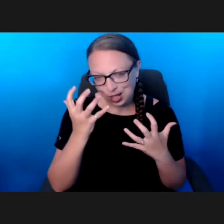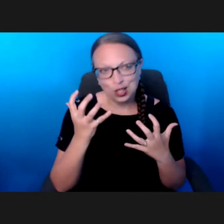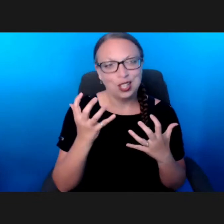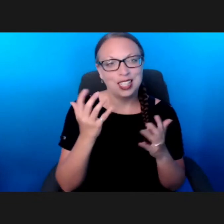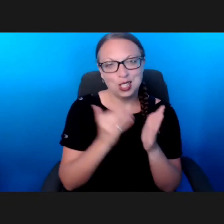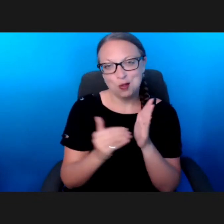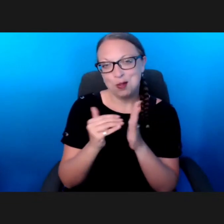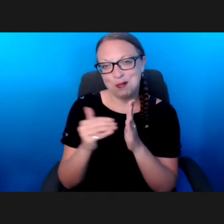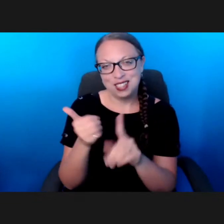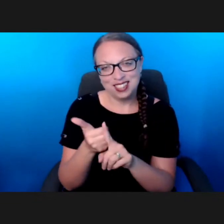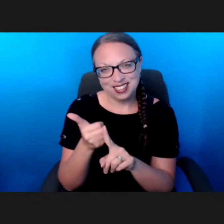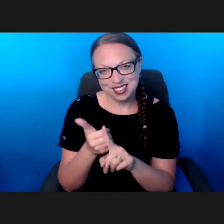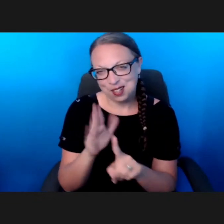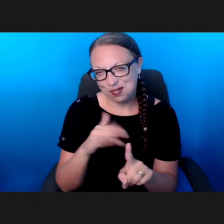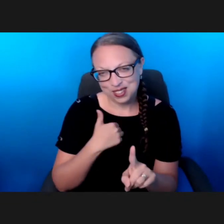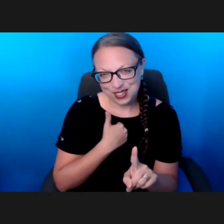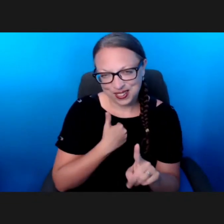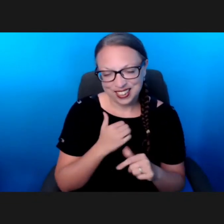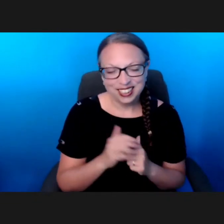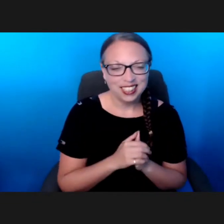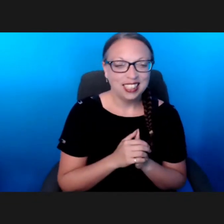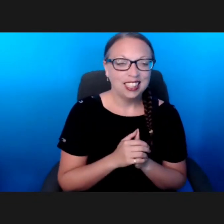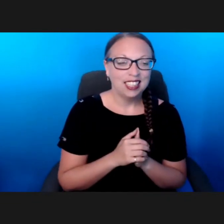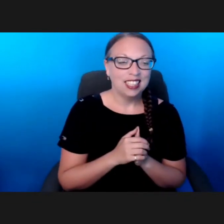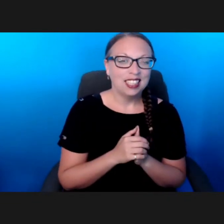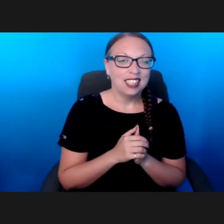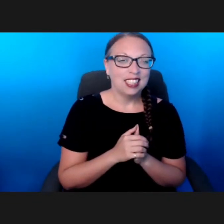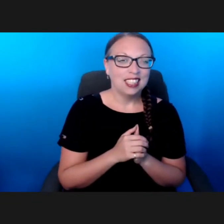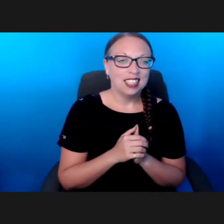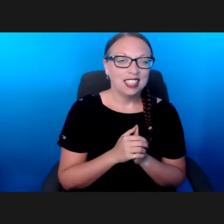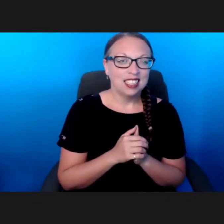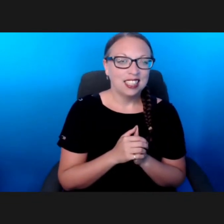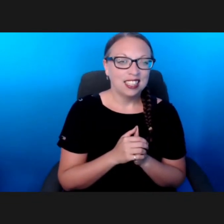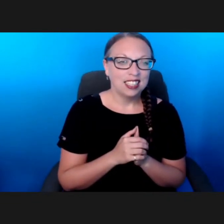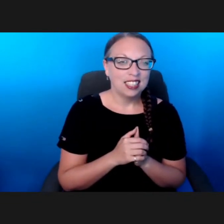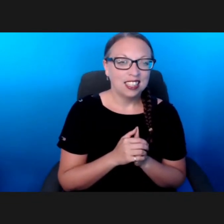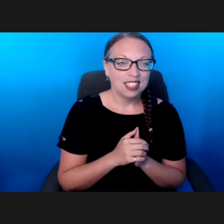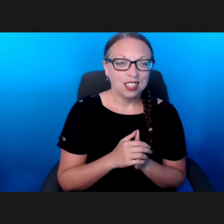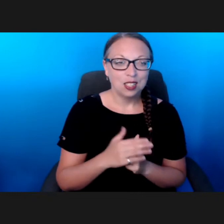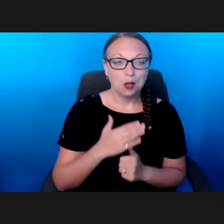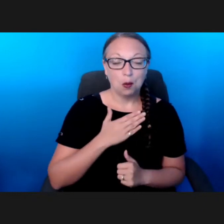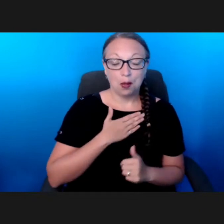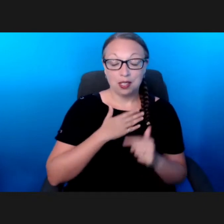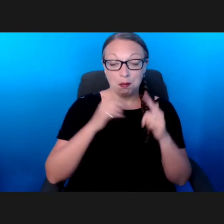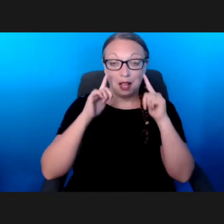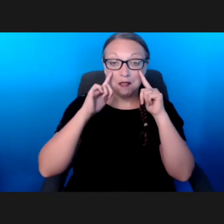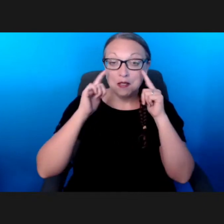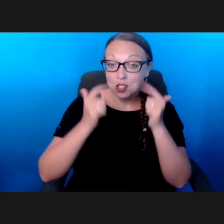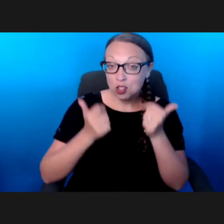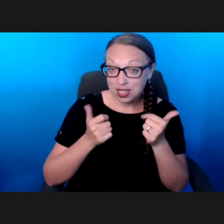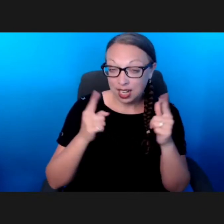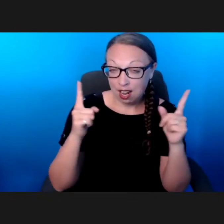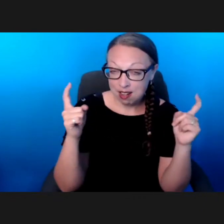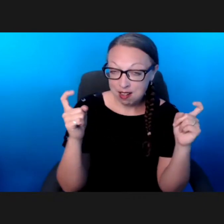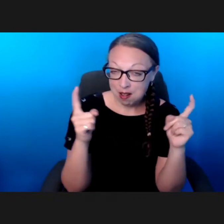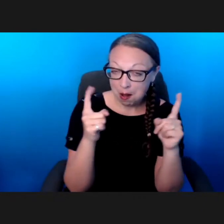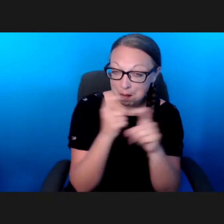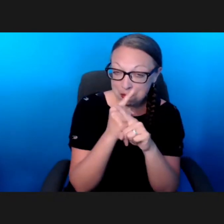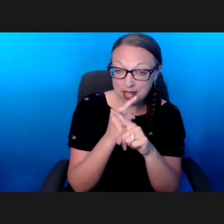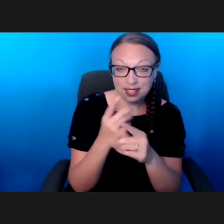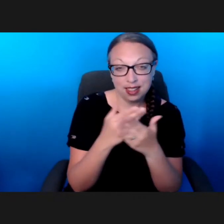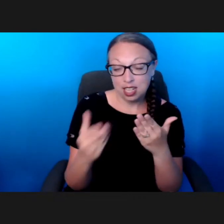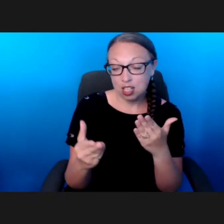several times, as the complexities of my deteriorating vision created grief upon